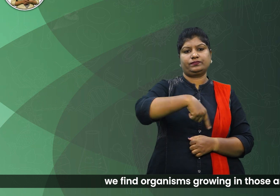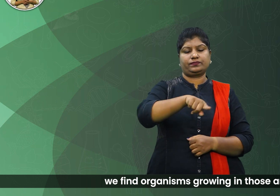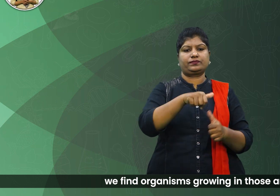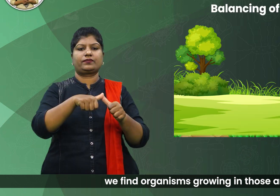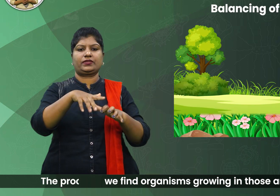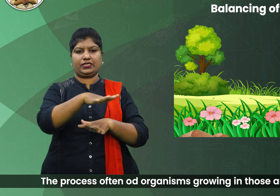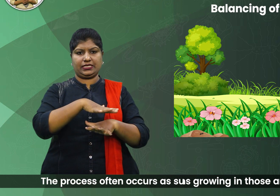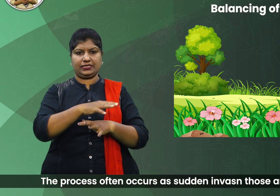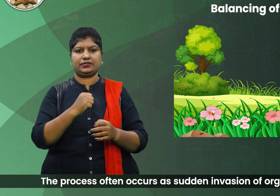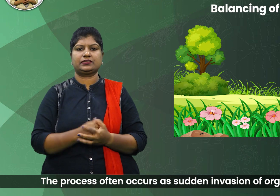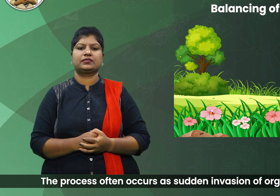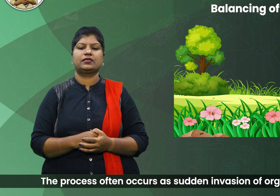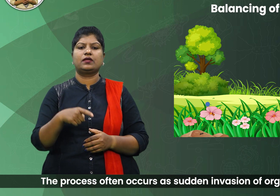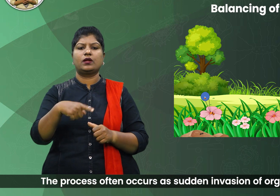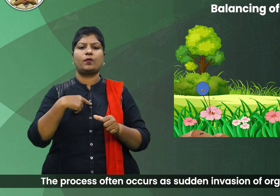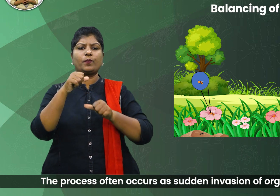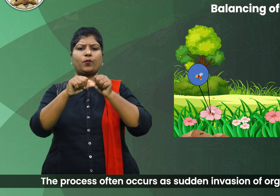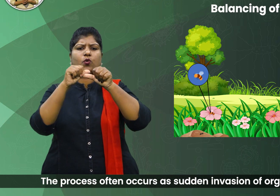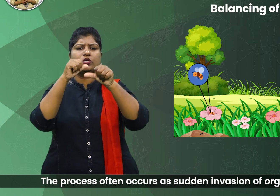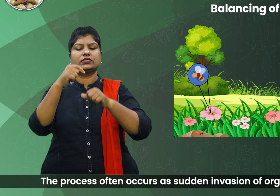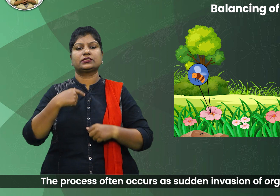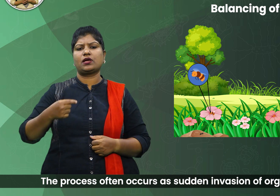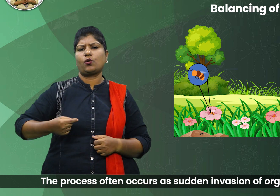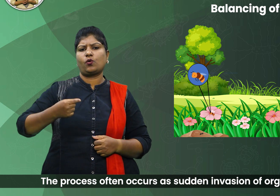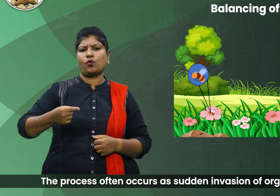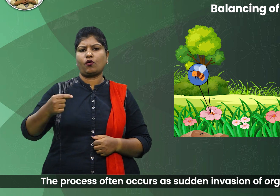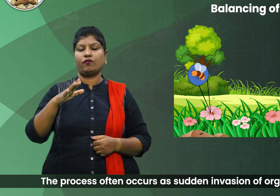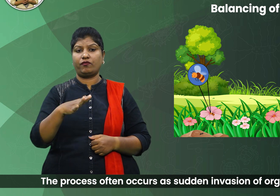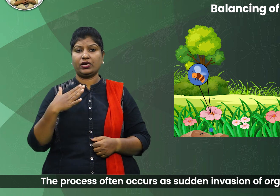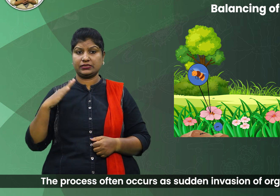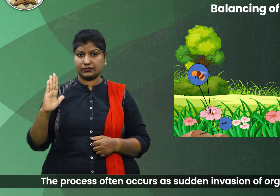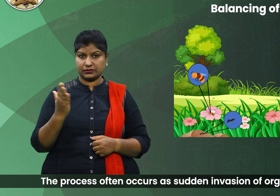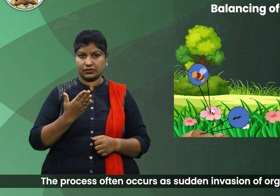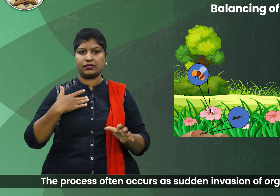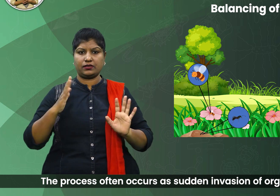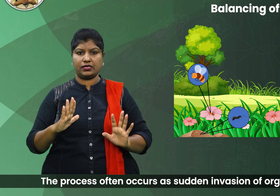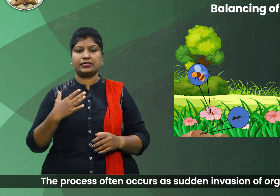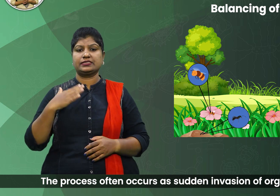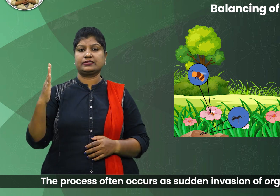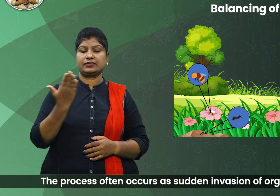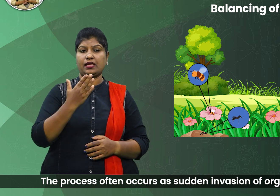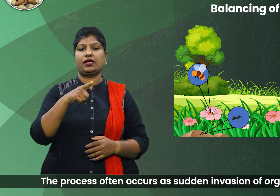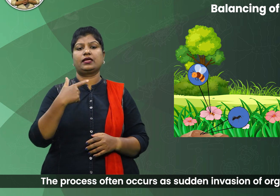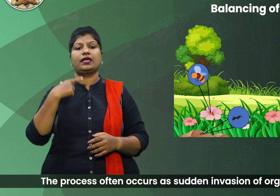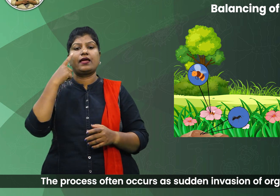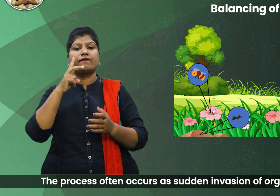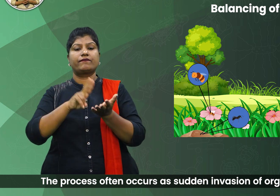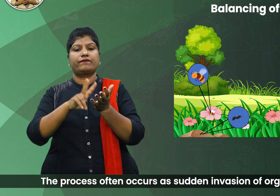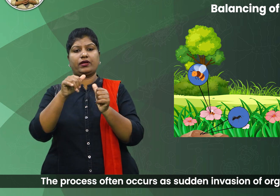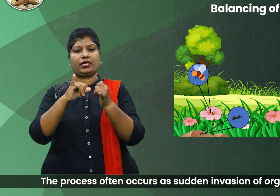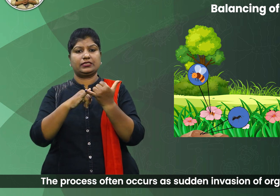The process often occurs as sudden invasion of organisms like